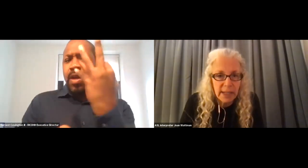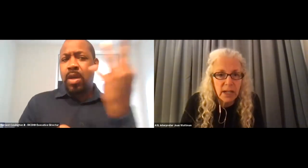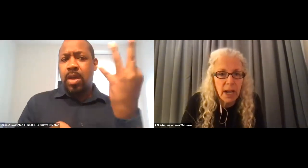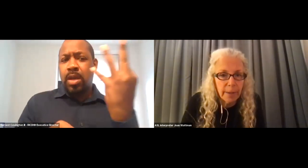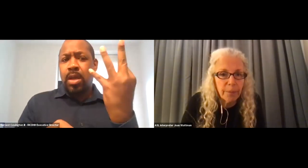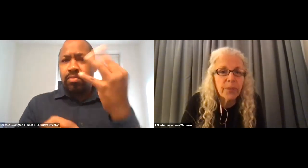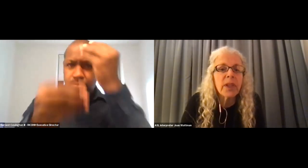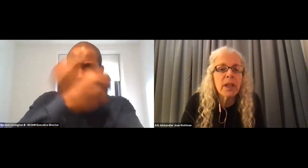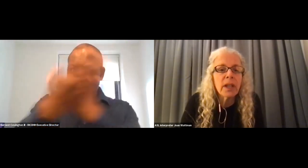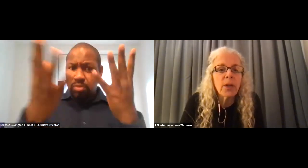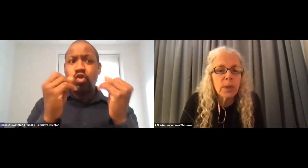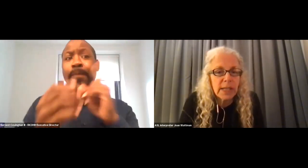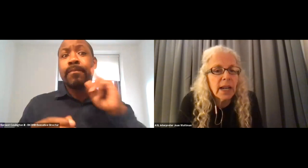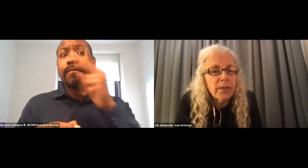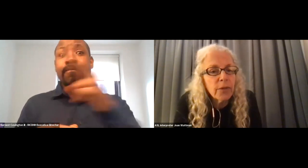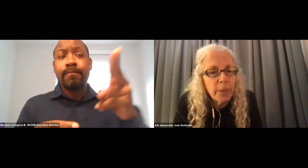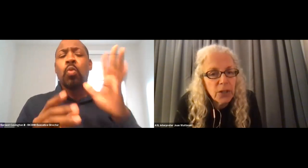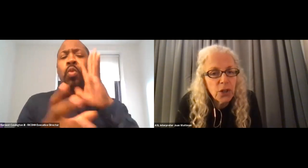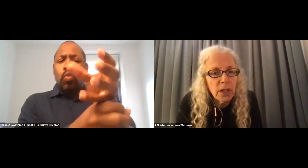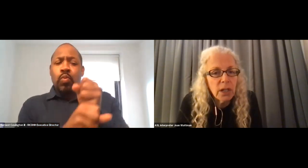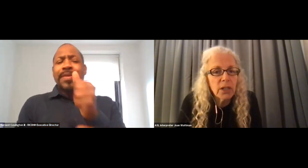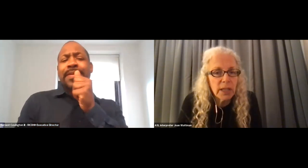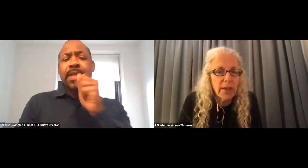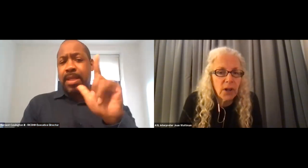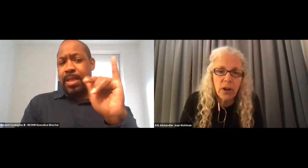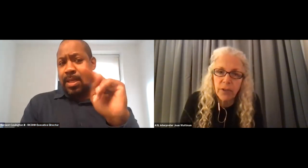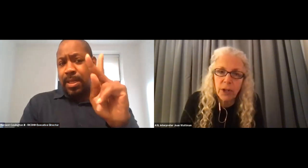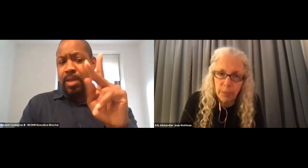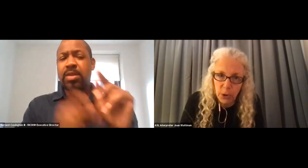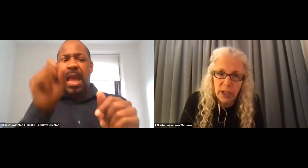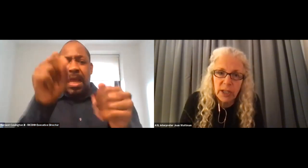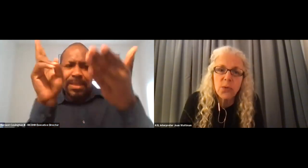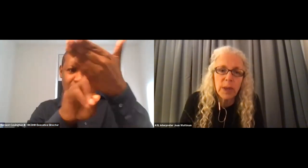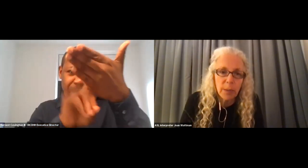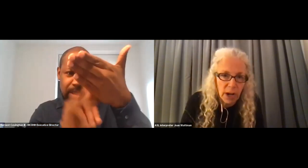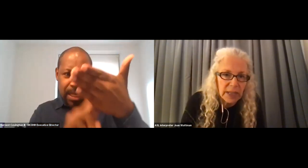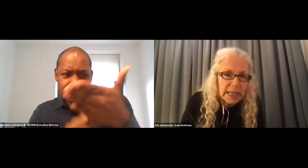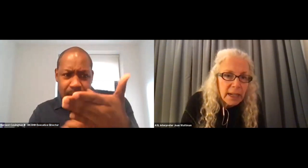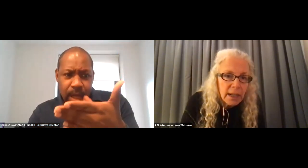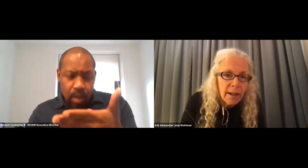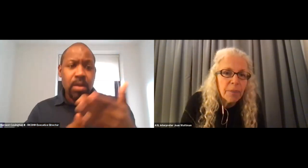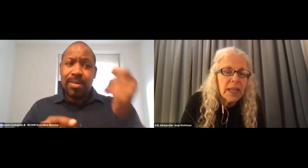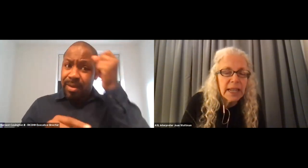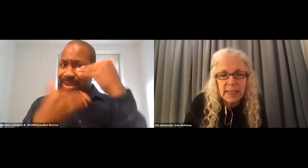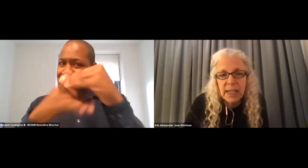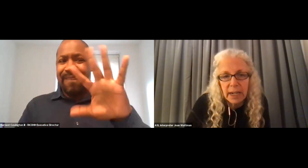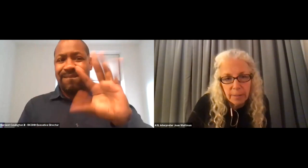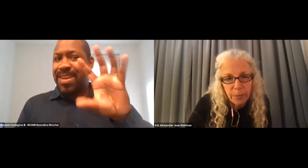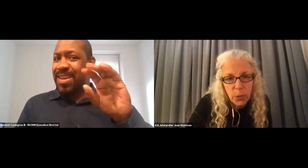the time. We'll send out information to the deaf and hard of hearing communities with a private link, and they can sign up. We'll